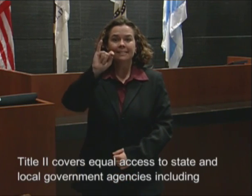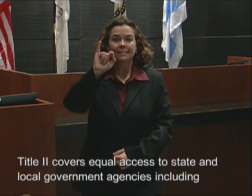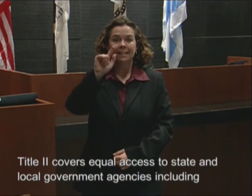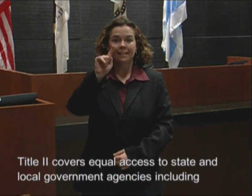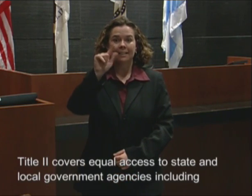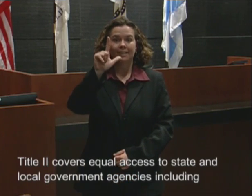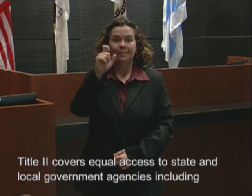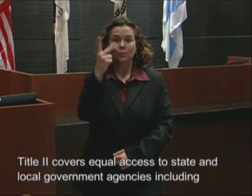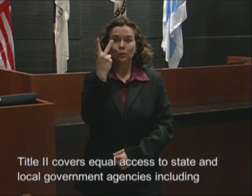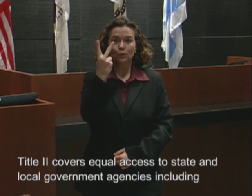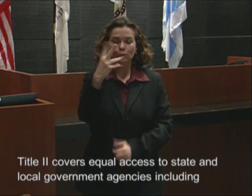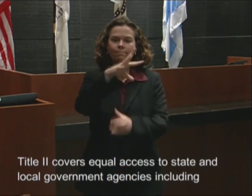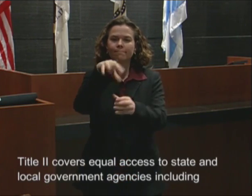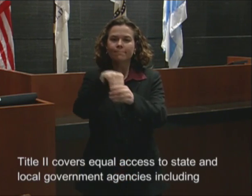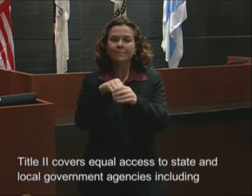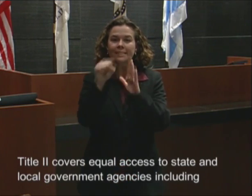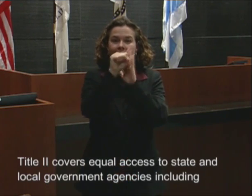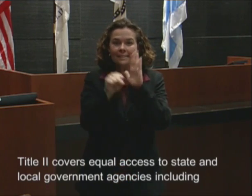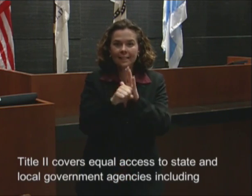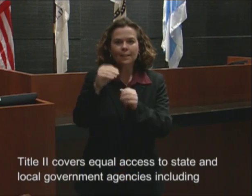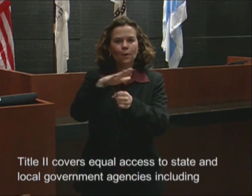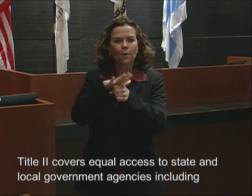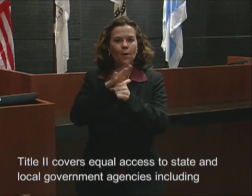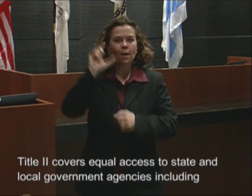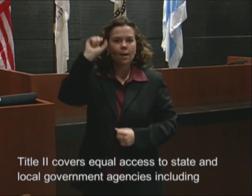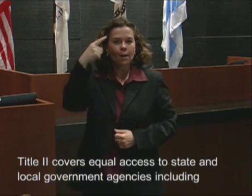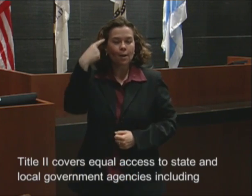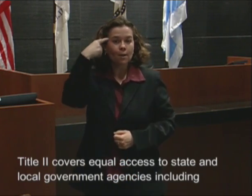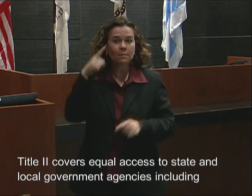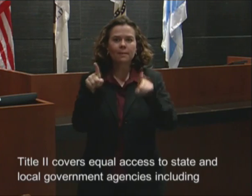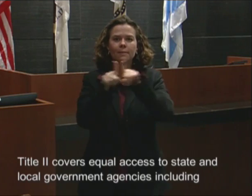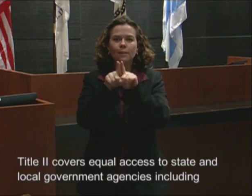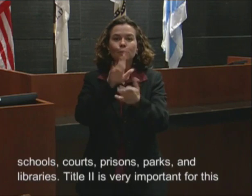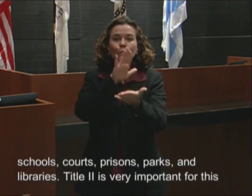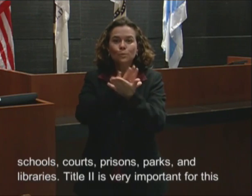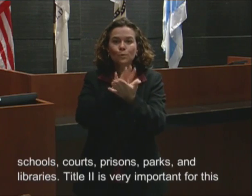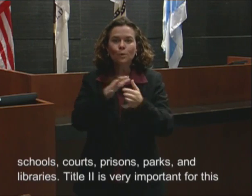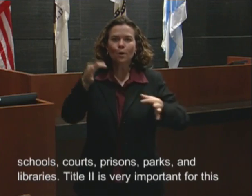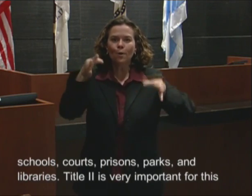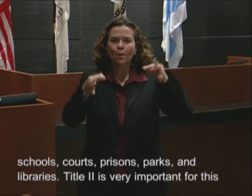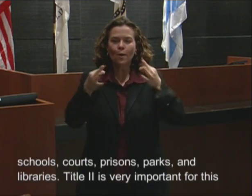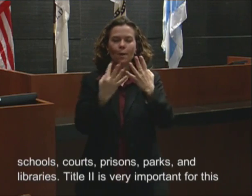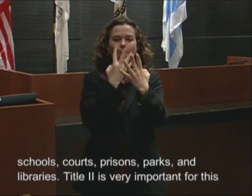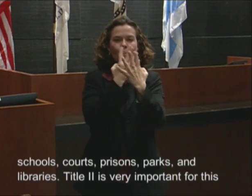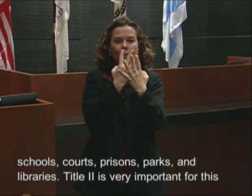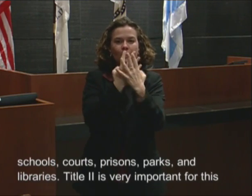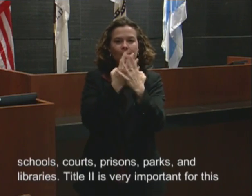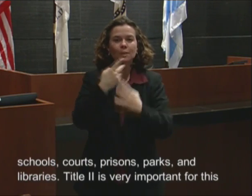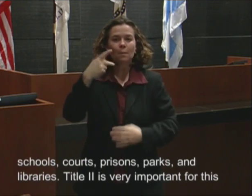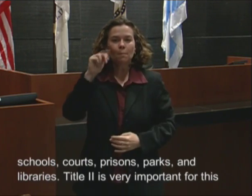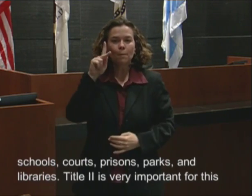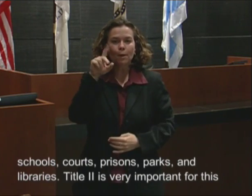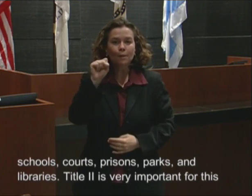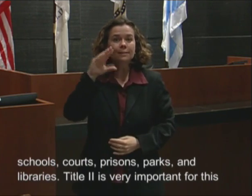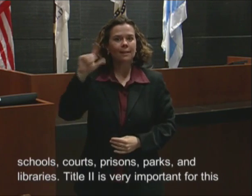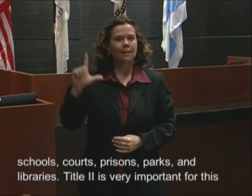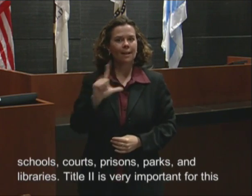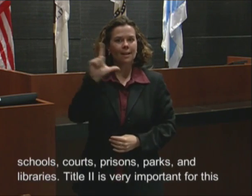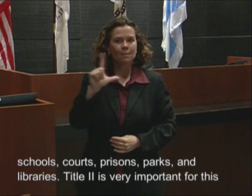Title II covers equal access to state and local government agencies, including schools, courts, prisons, parks, and